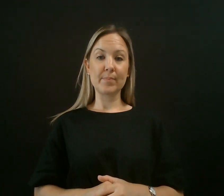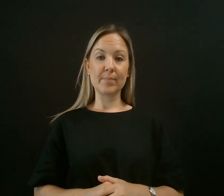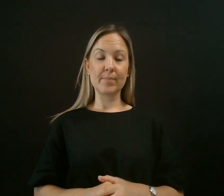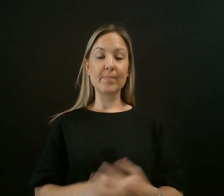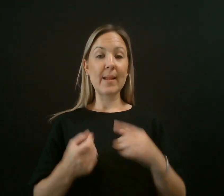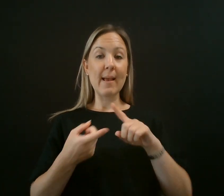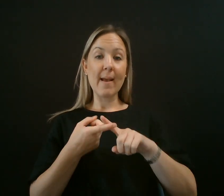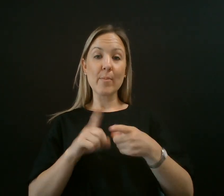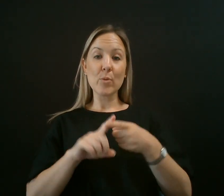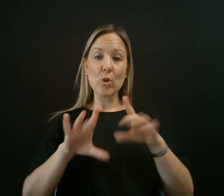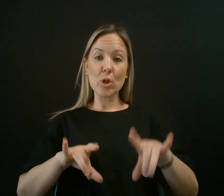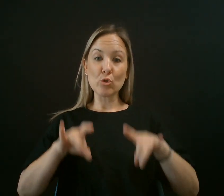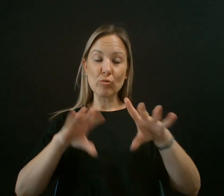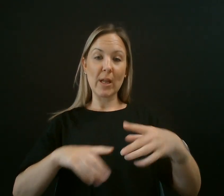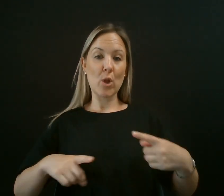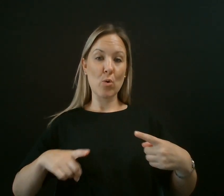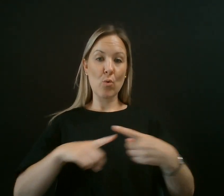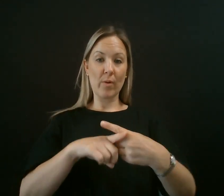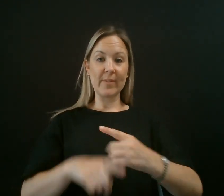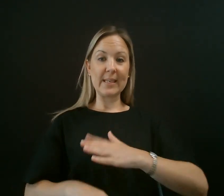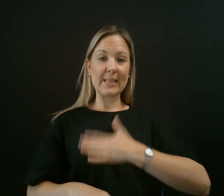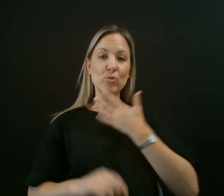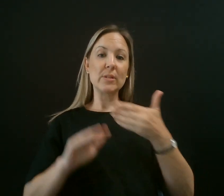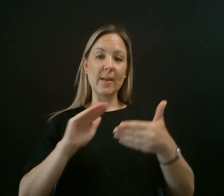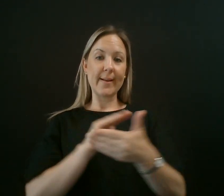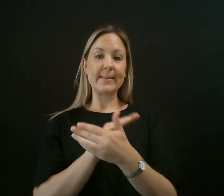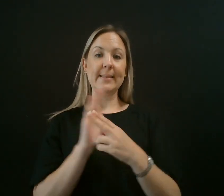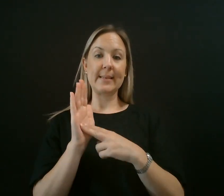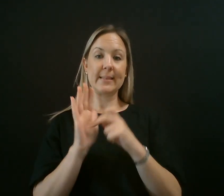Able Australia Conflict of Interest under the NDIS policy,